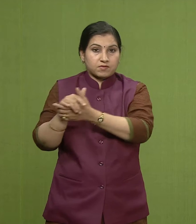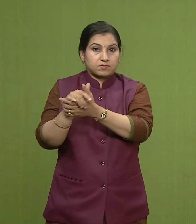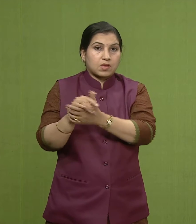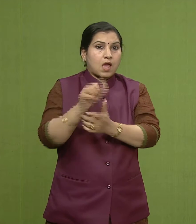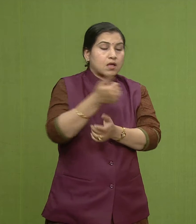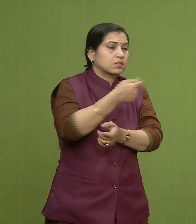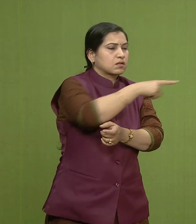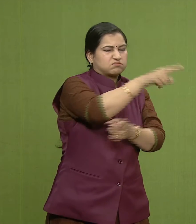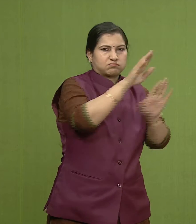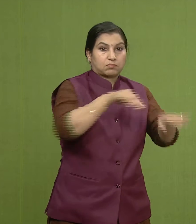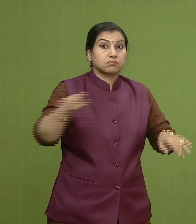else.